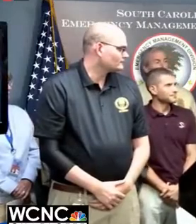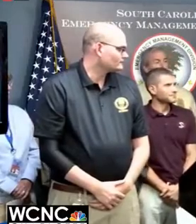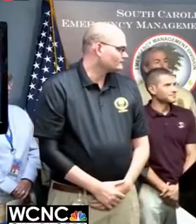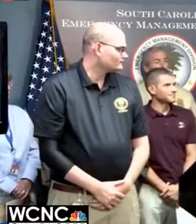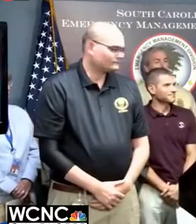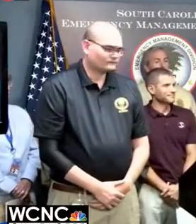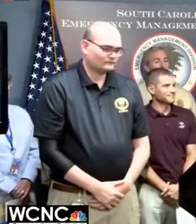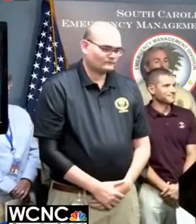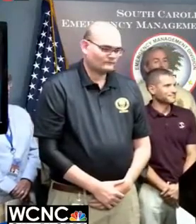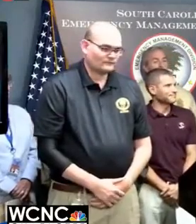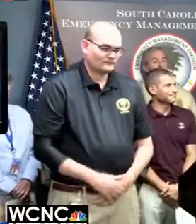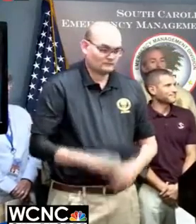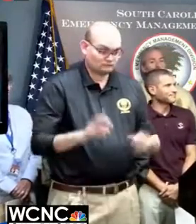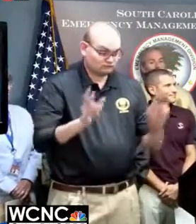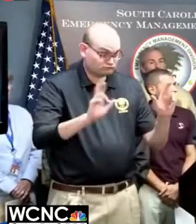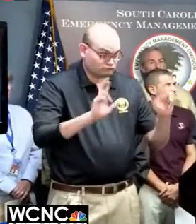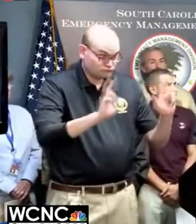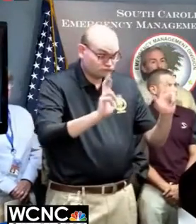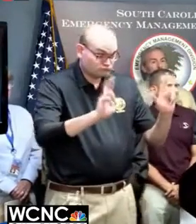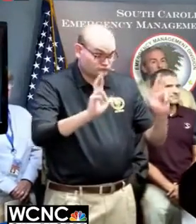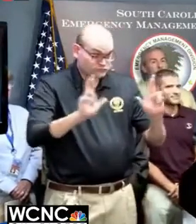all ready? Everybody ready to go?